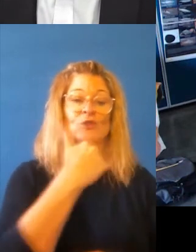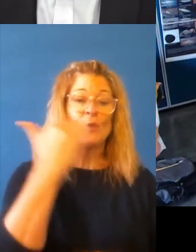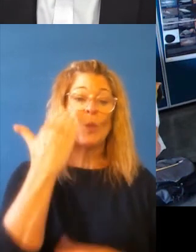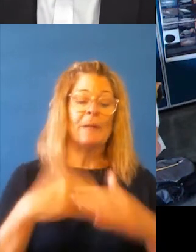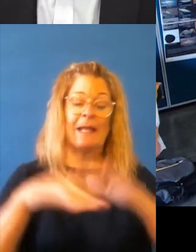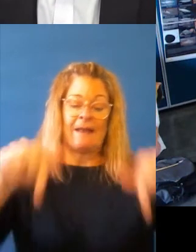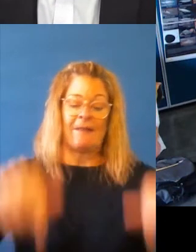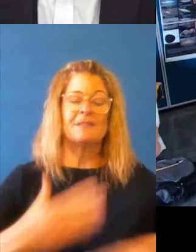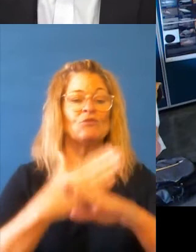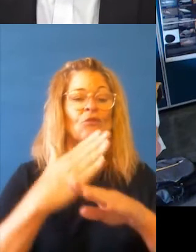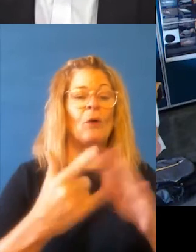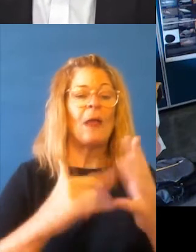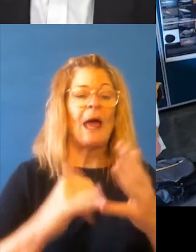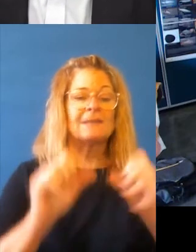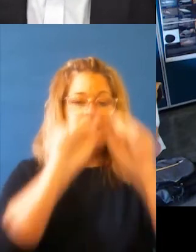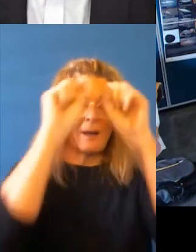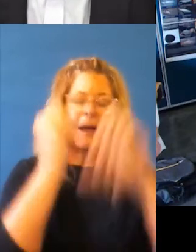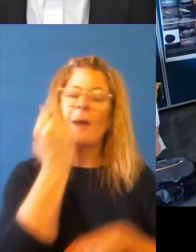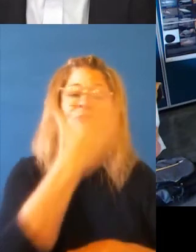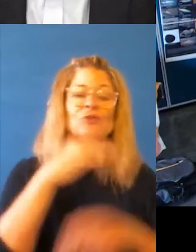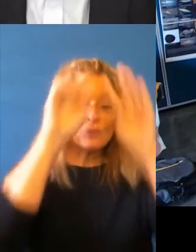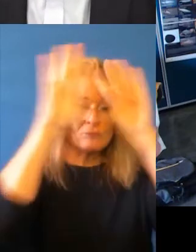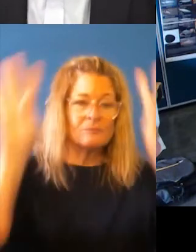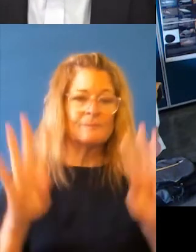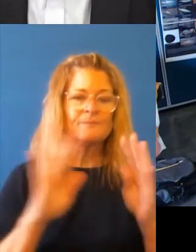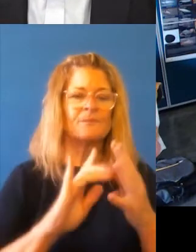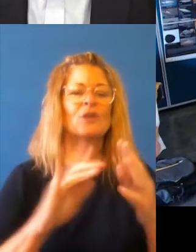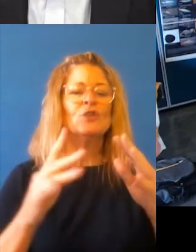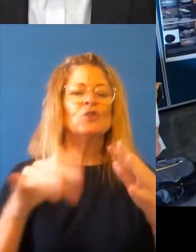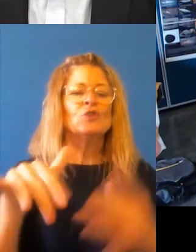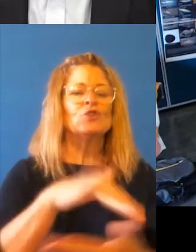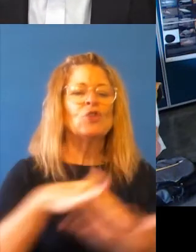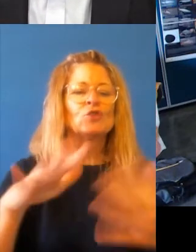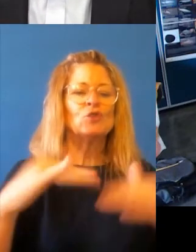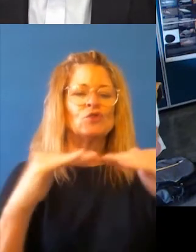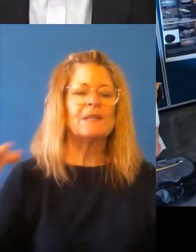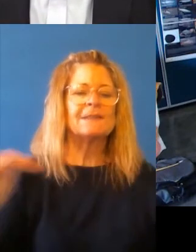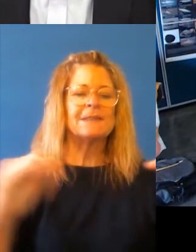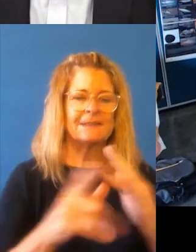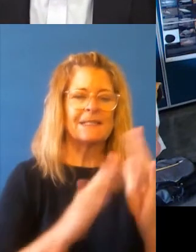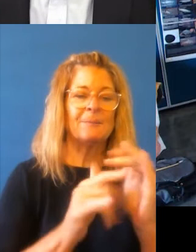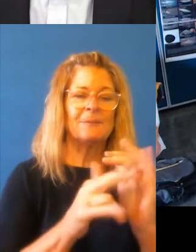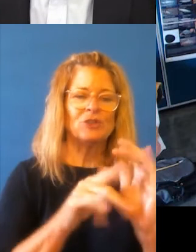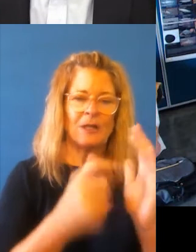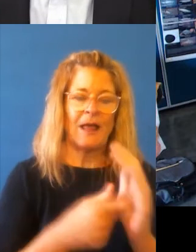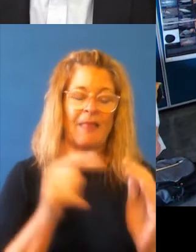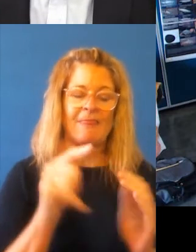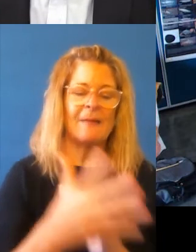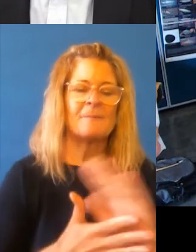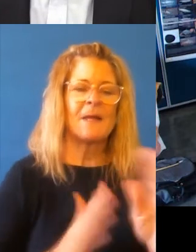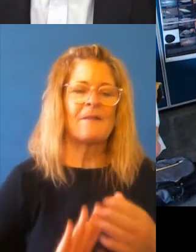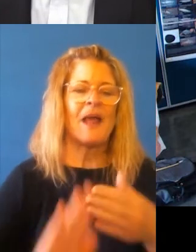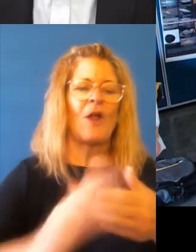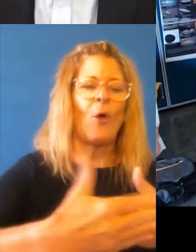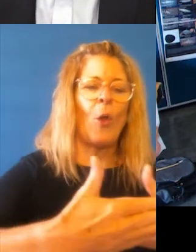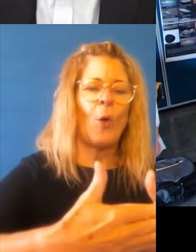the Aboriginal and Torres Strait Islander Social Justice Commissioner, that was an immediate gap,